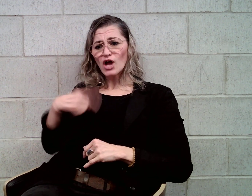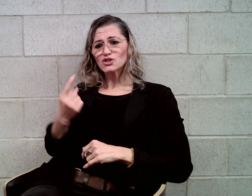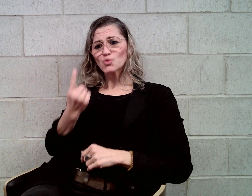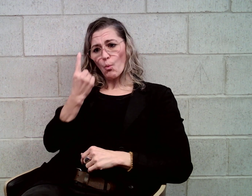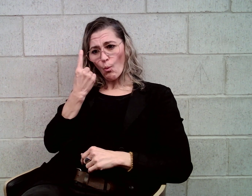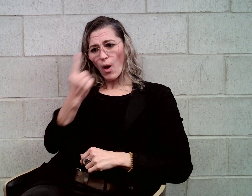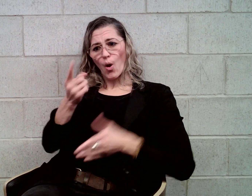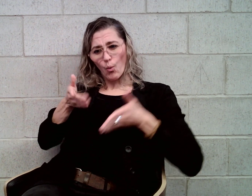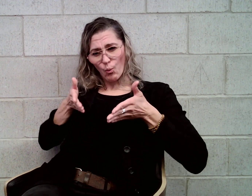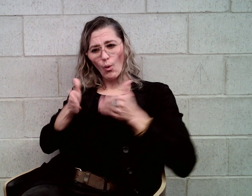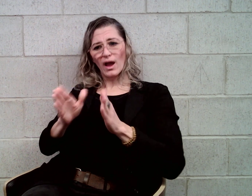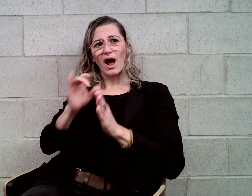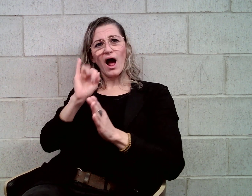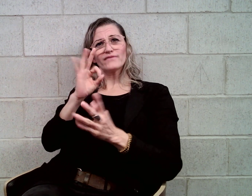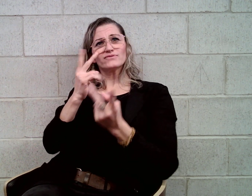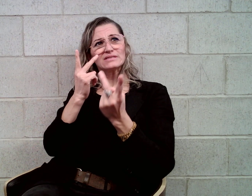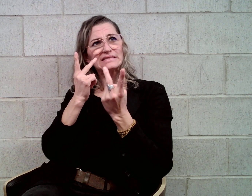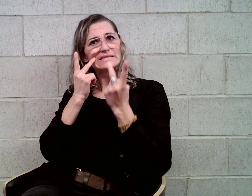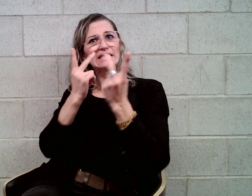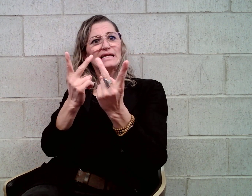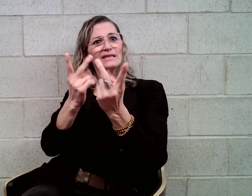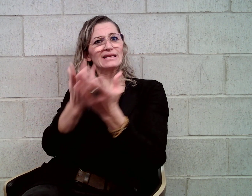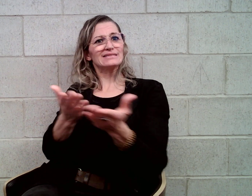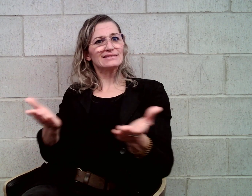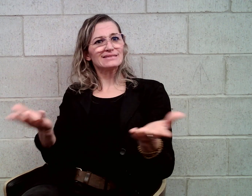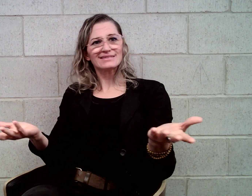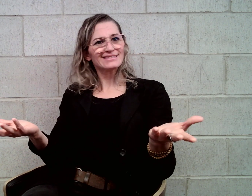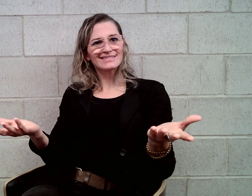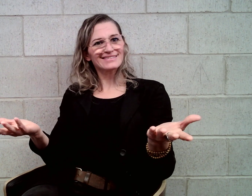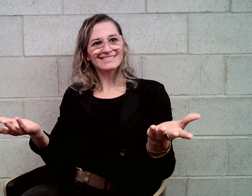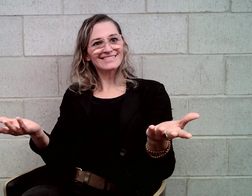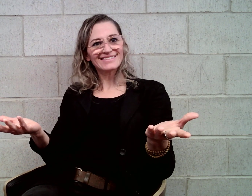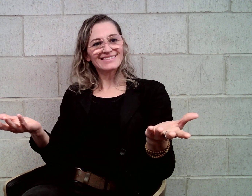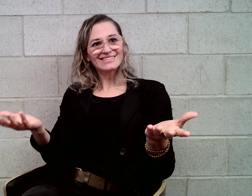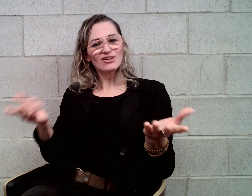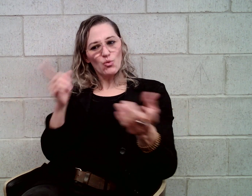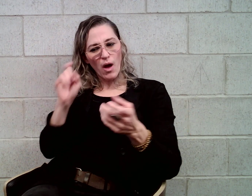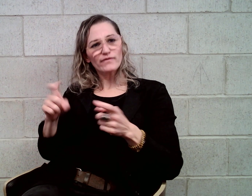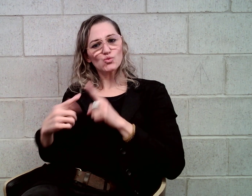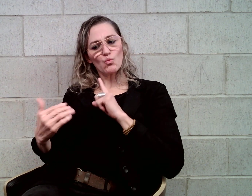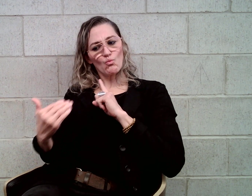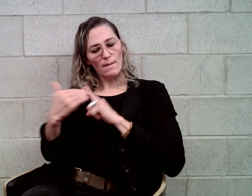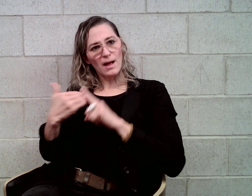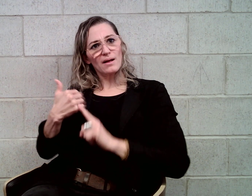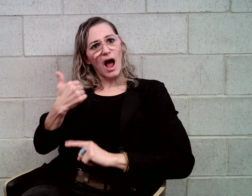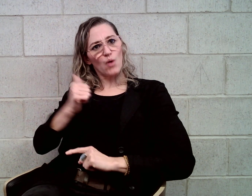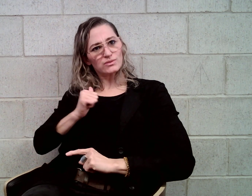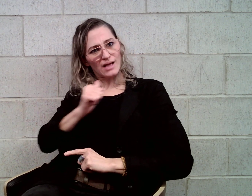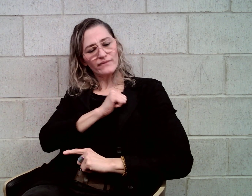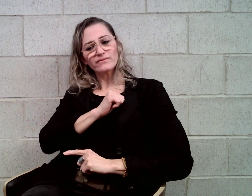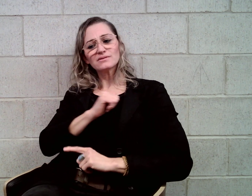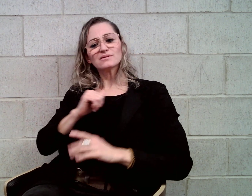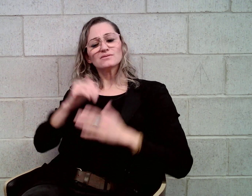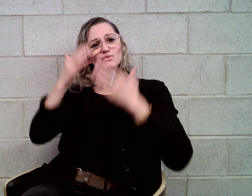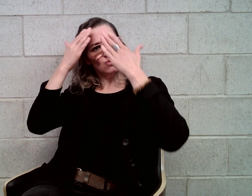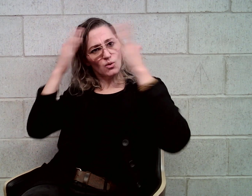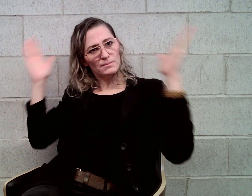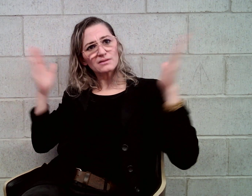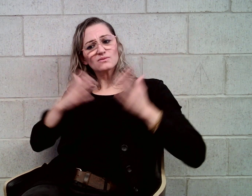of the world is all I know, but it's only one way of seeing things. And so we need to constantly